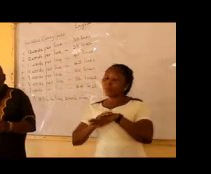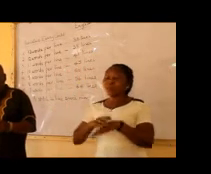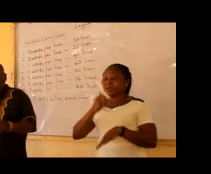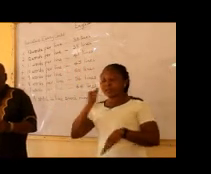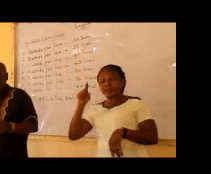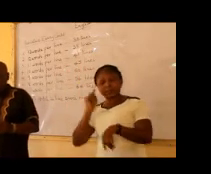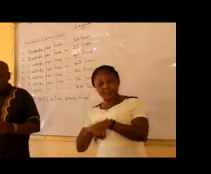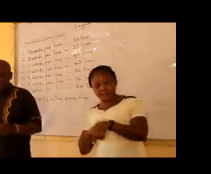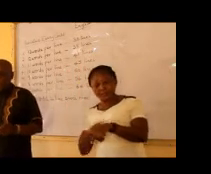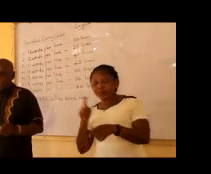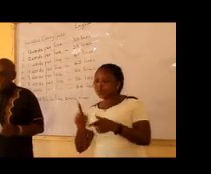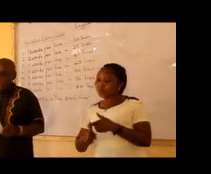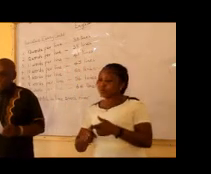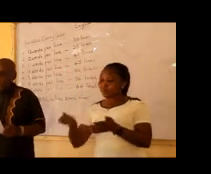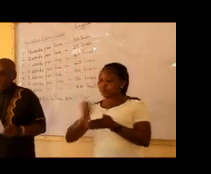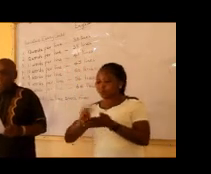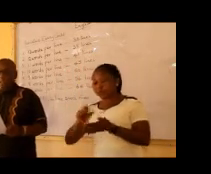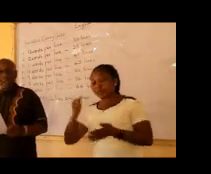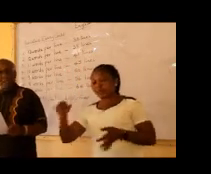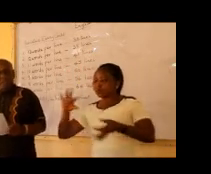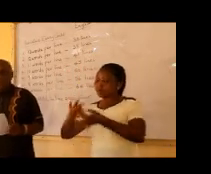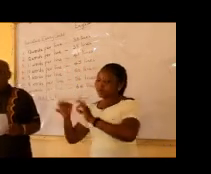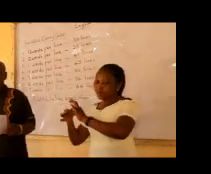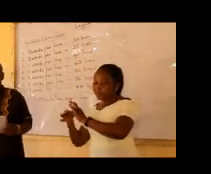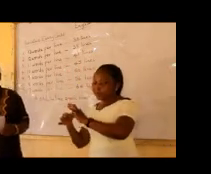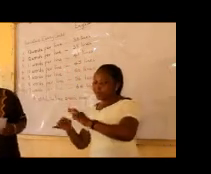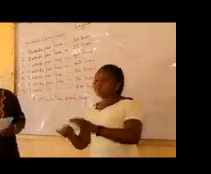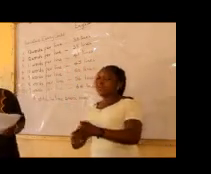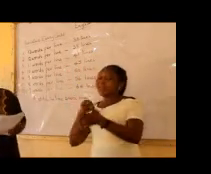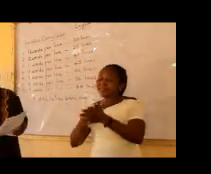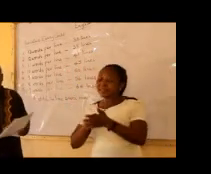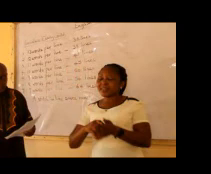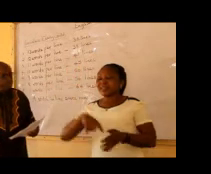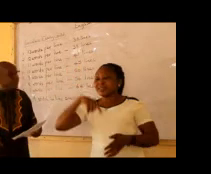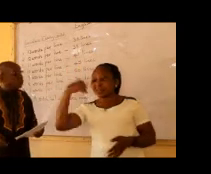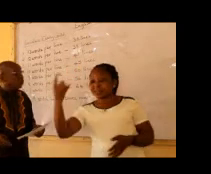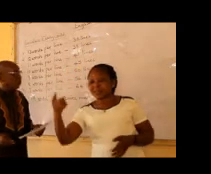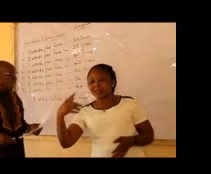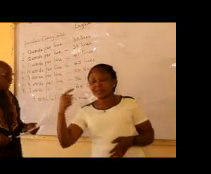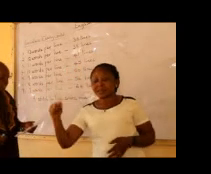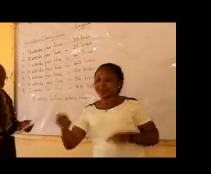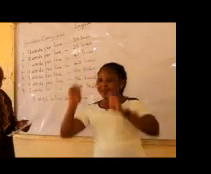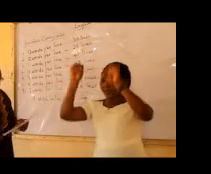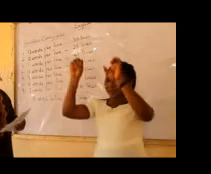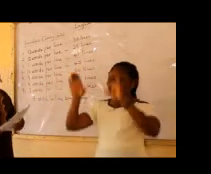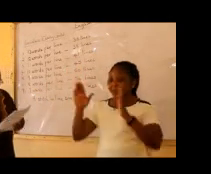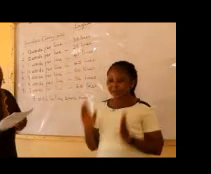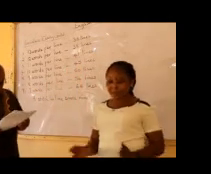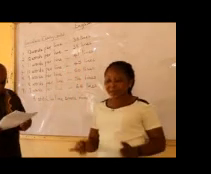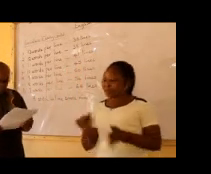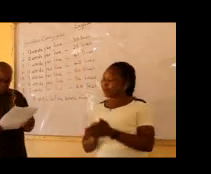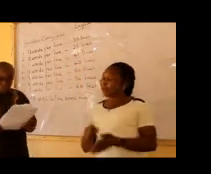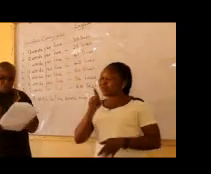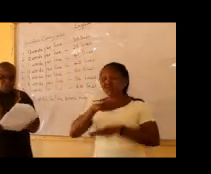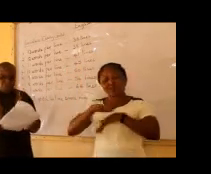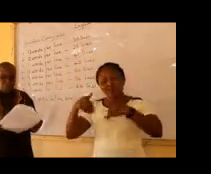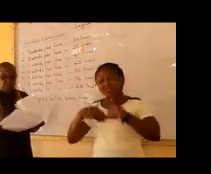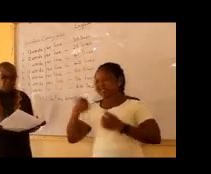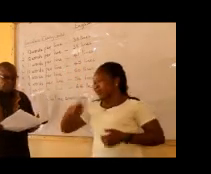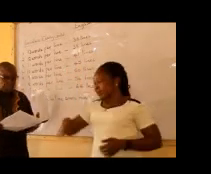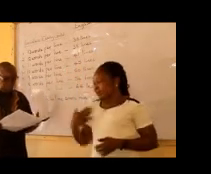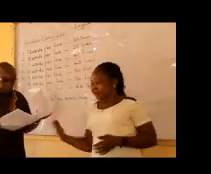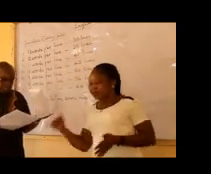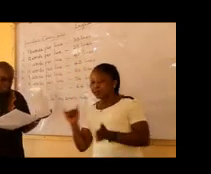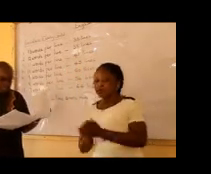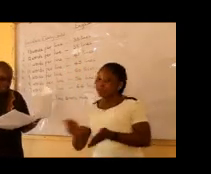examiner that you don't have anything to write about. So we